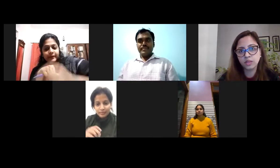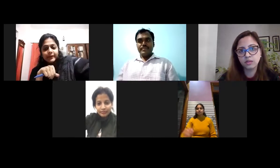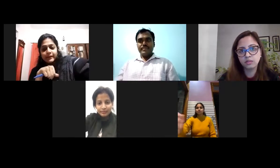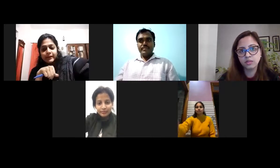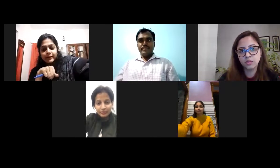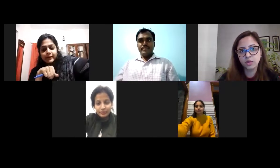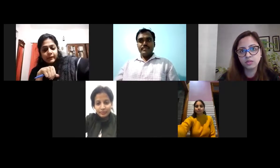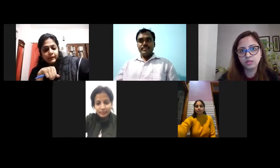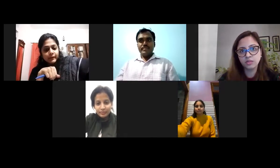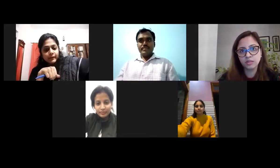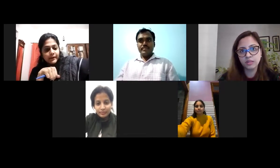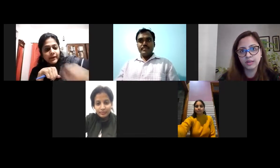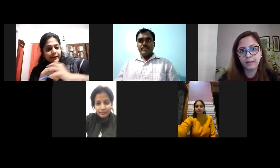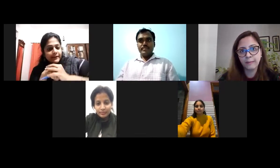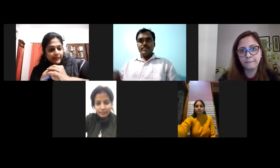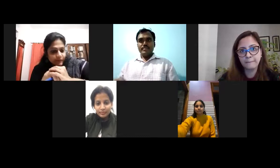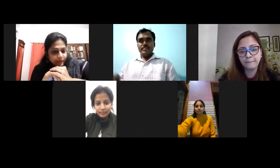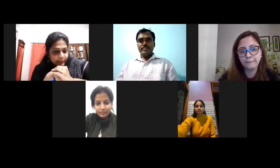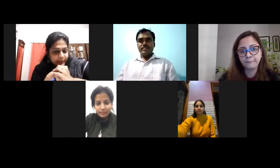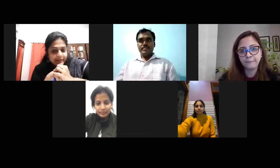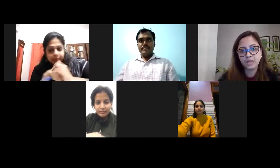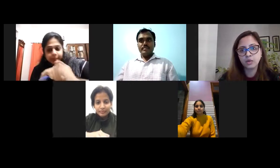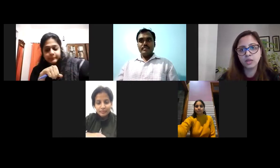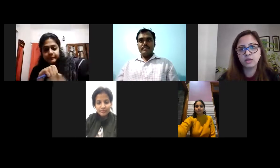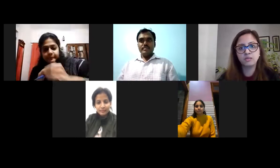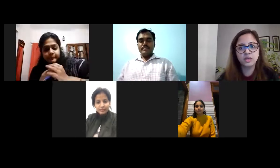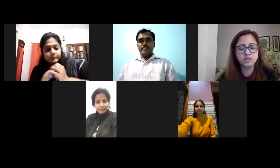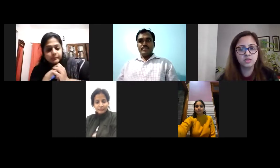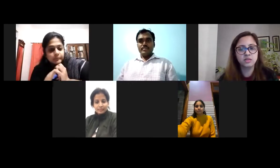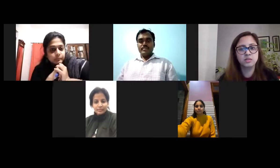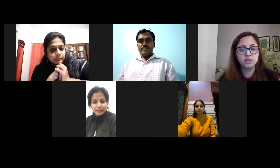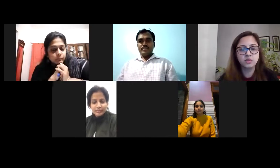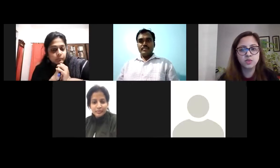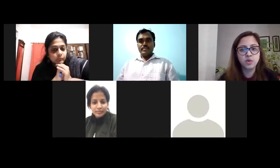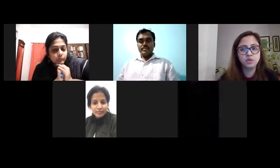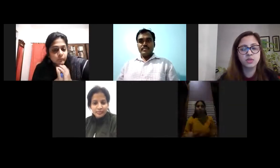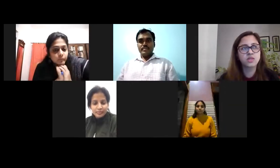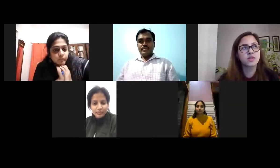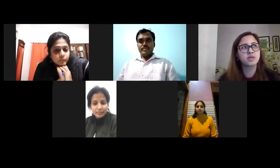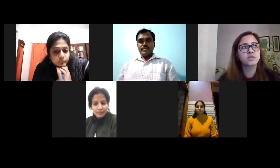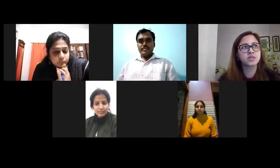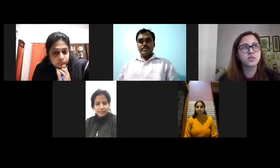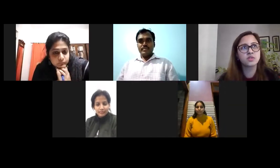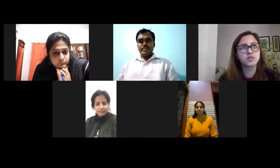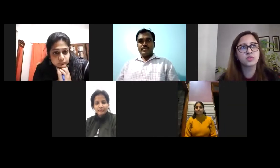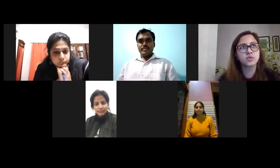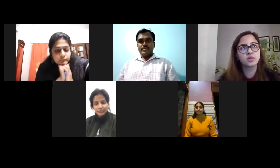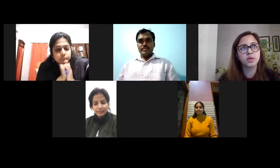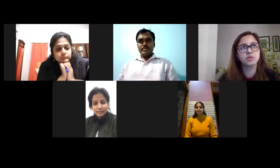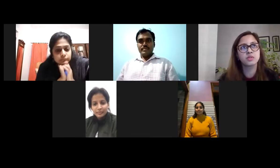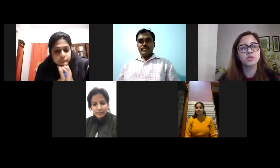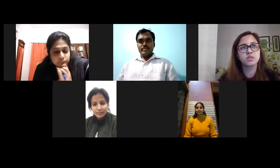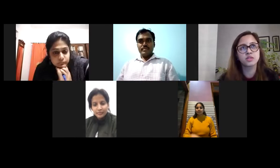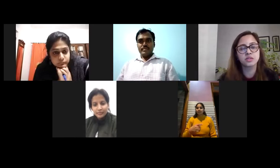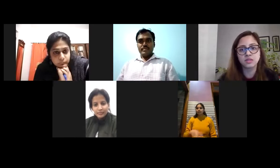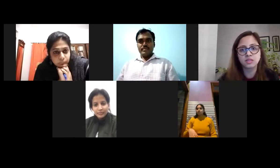Okay, can I respond? Yes, Sunanda, please. Okay, I'll just respond to Aishwarya first, because she spoke